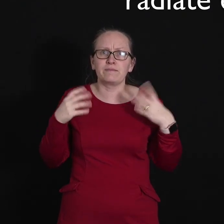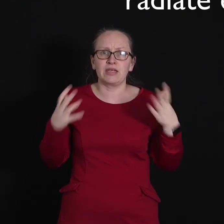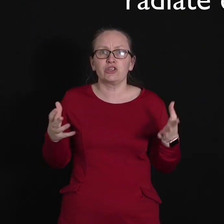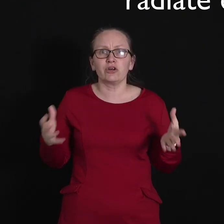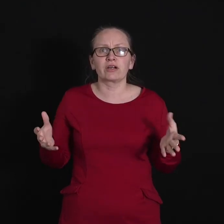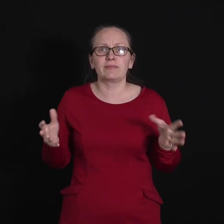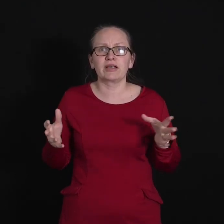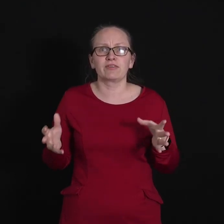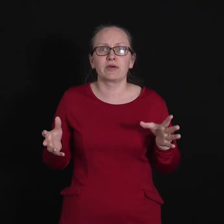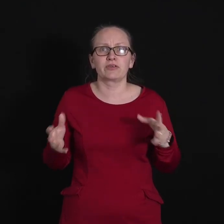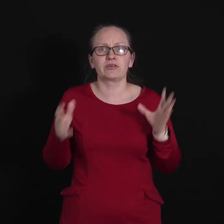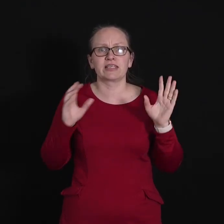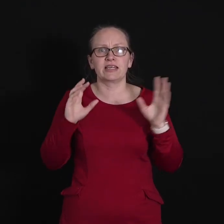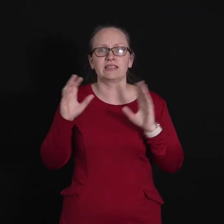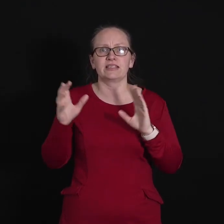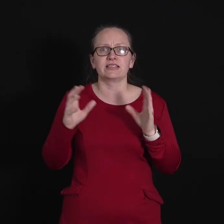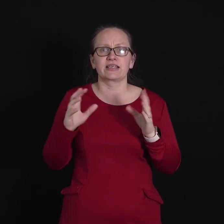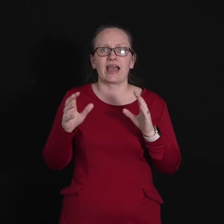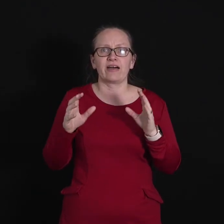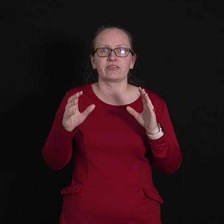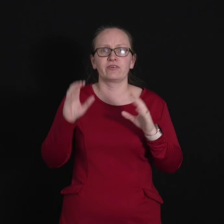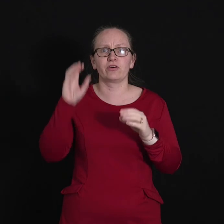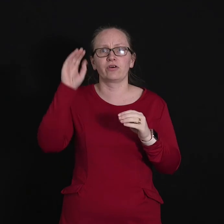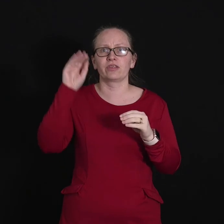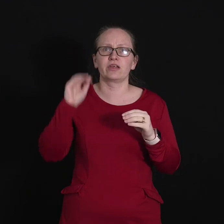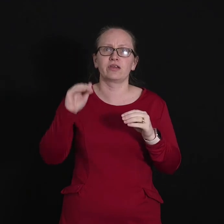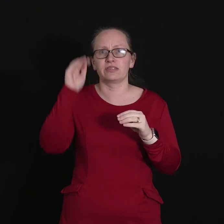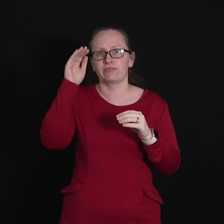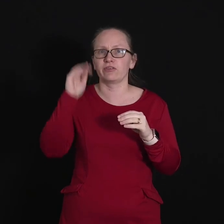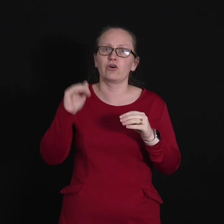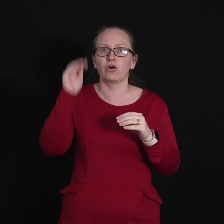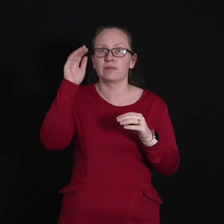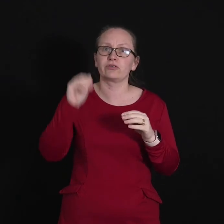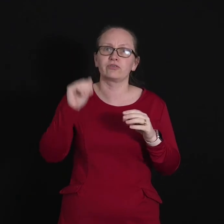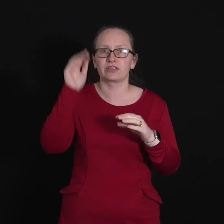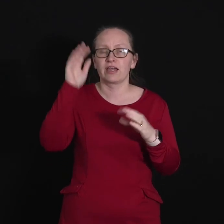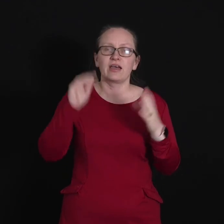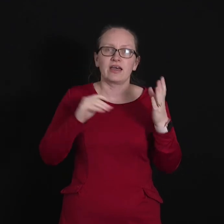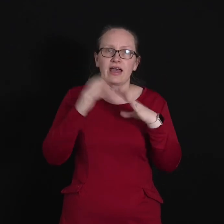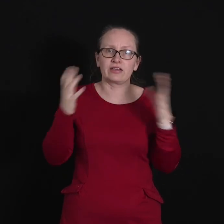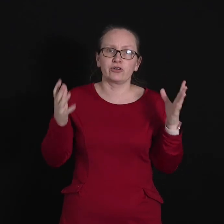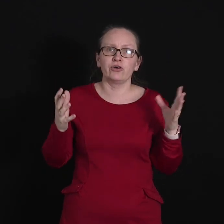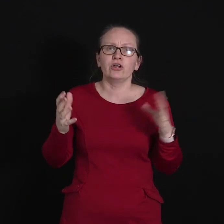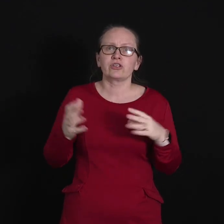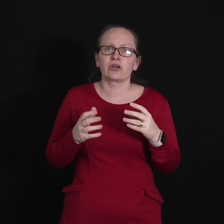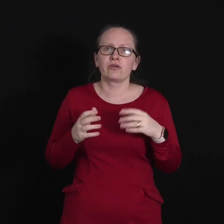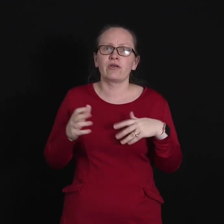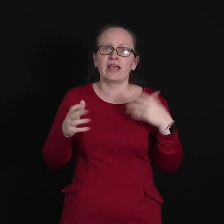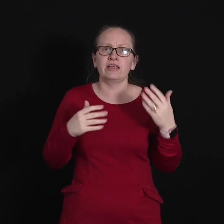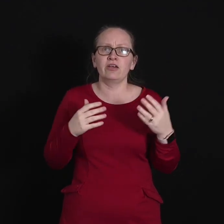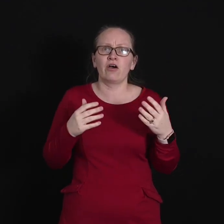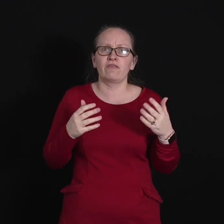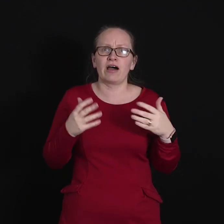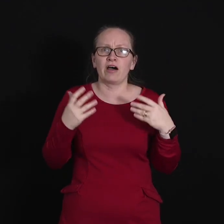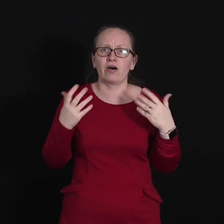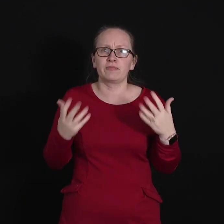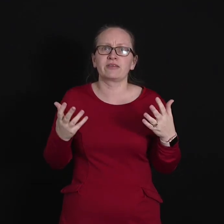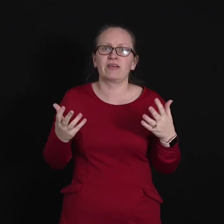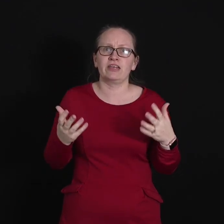big shortcoming of the model is that it didn't account for the different orbitals at all. So any of our